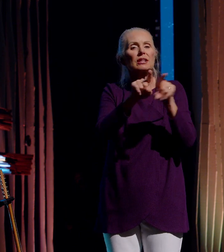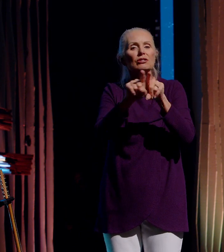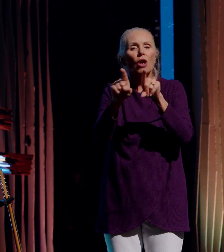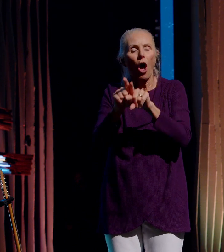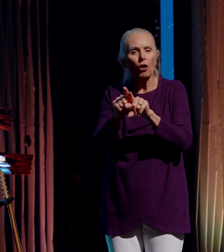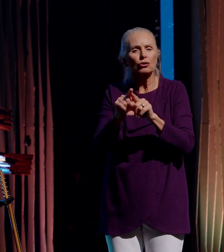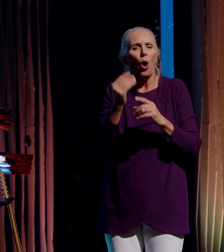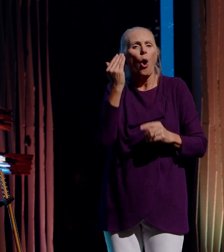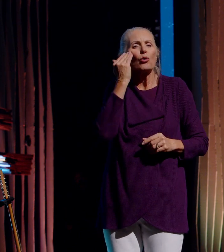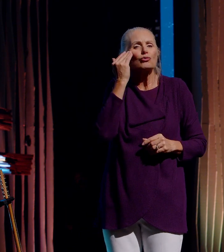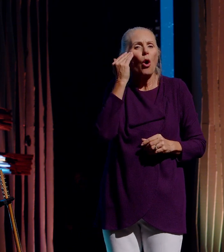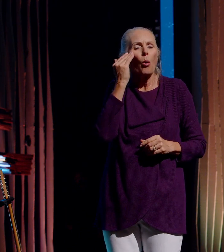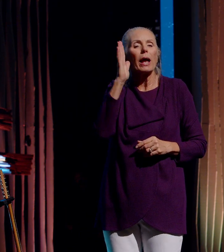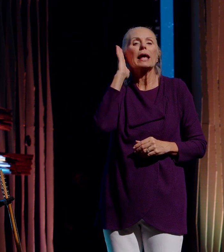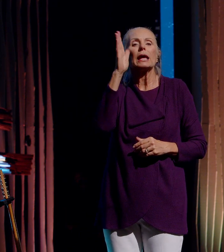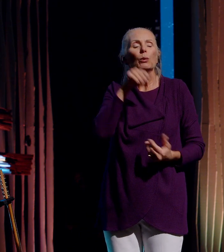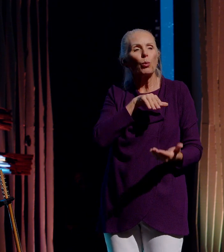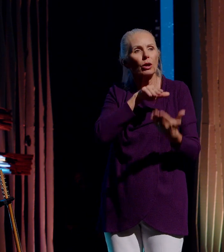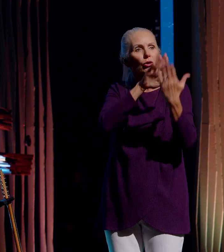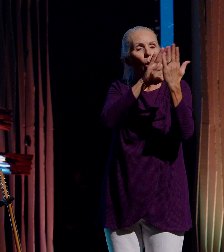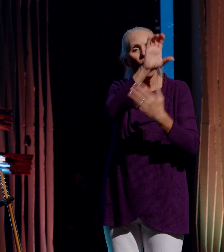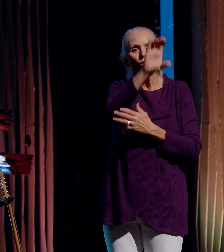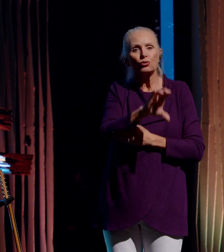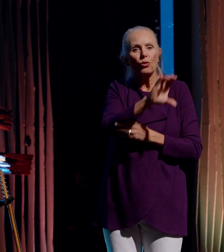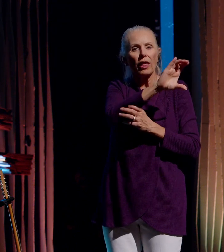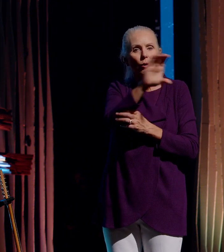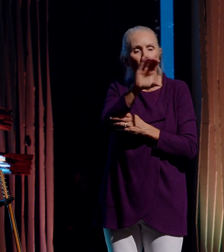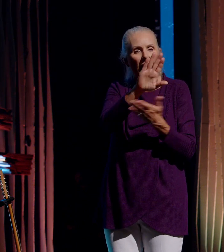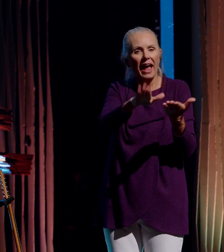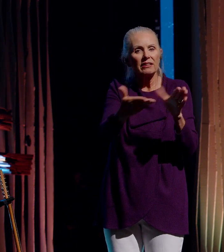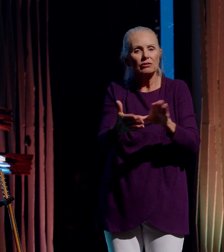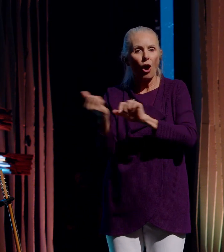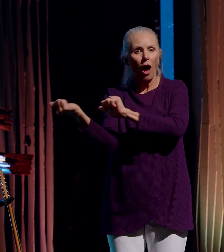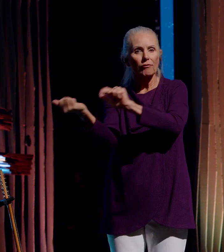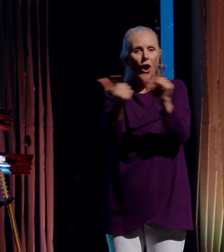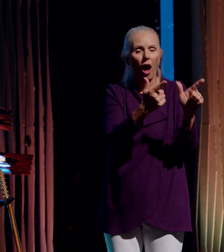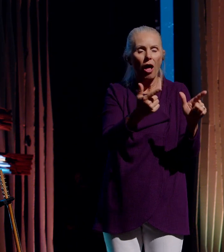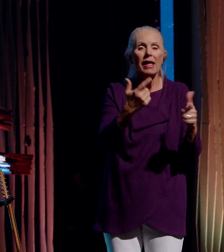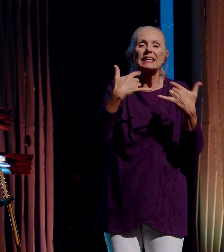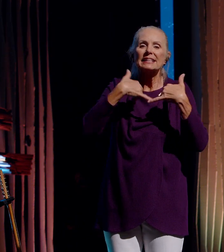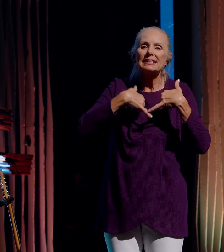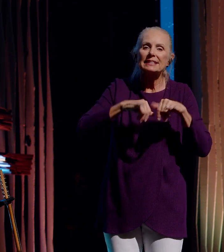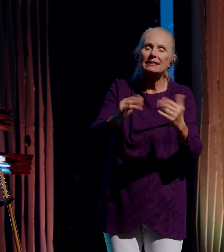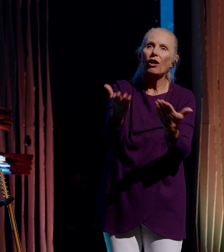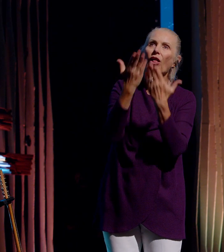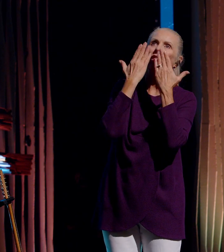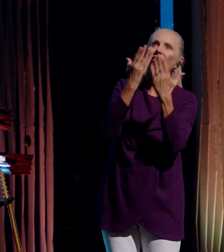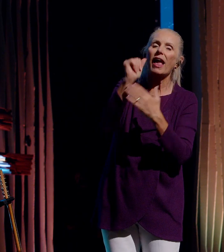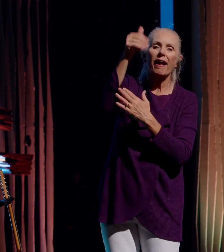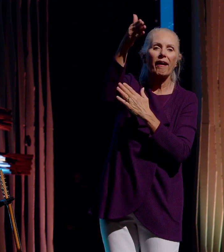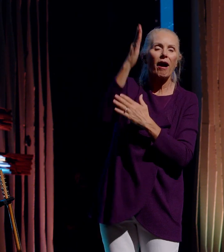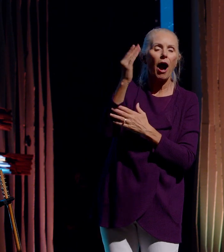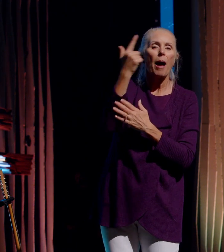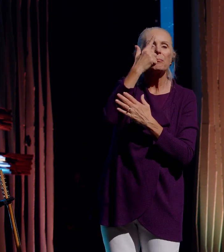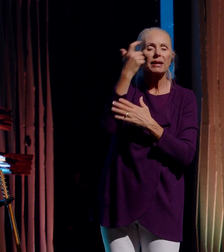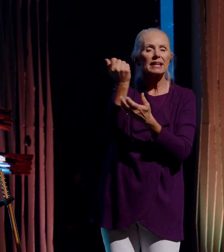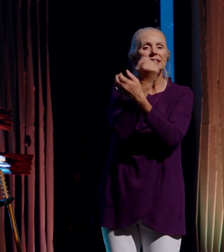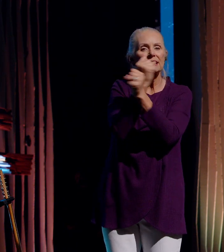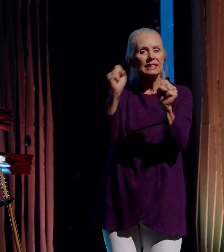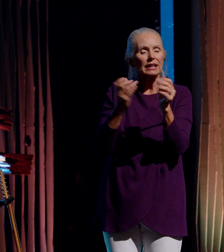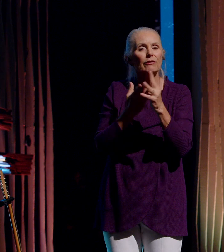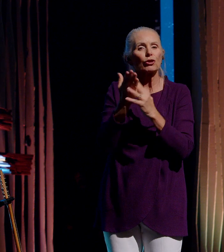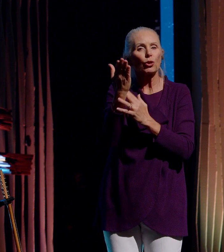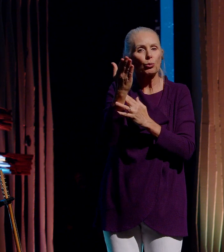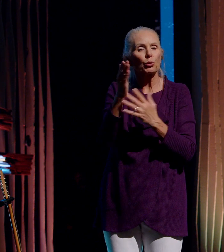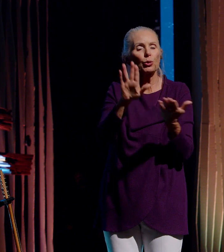was going to the cross to die for the sins of all mankind, he would have given thanks to God because he knew that he would deliver him through